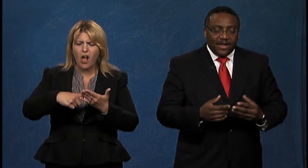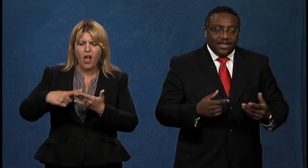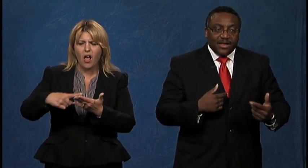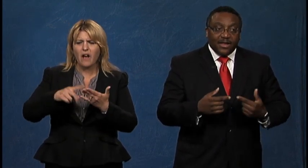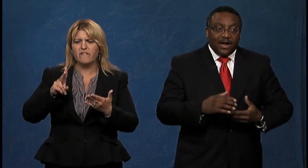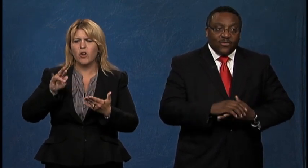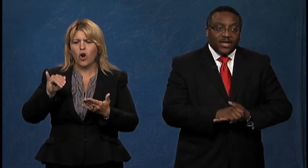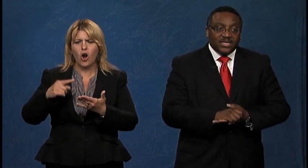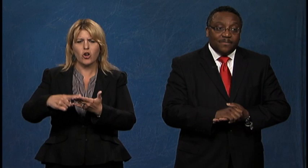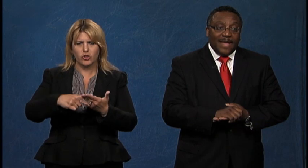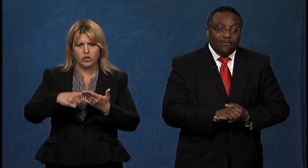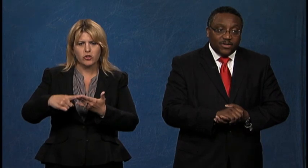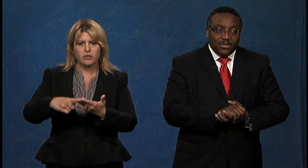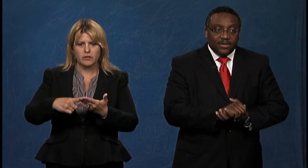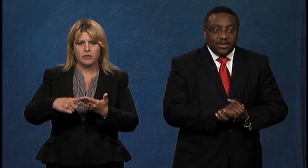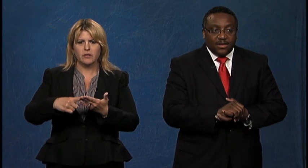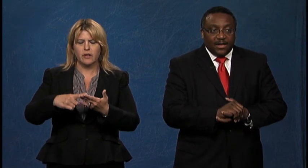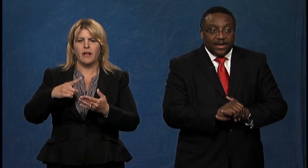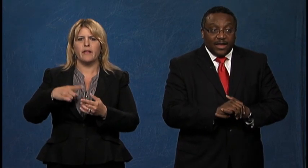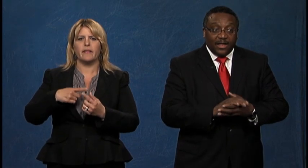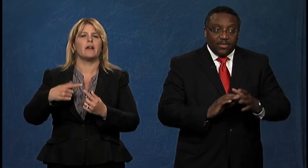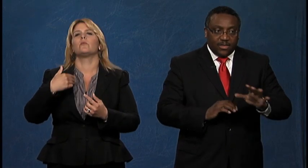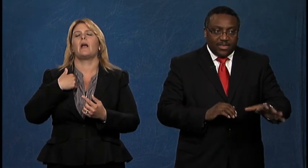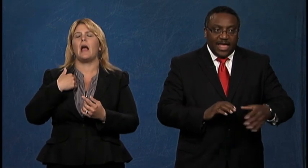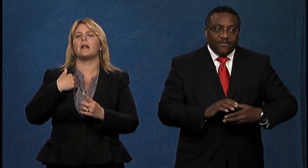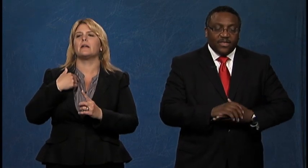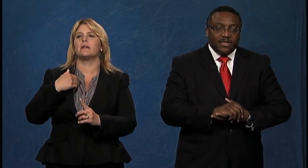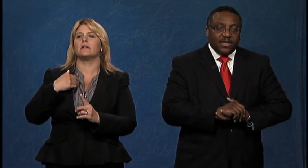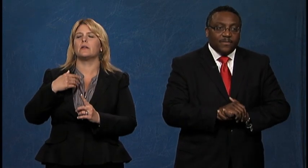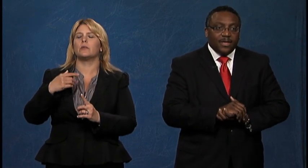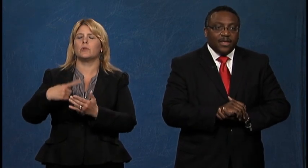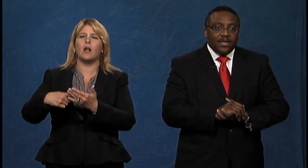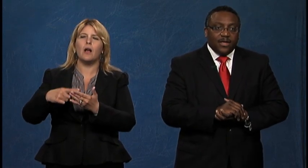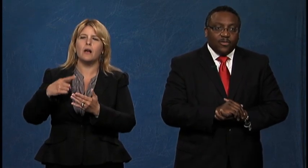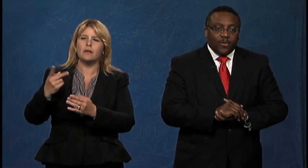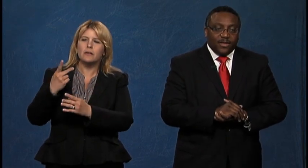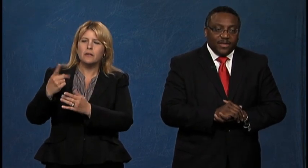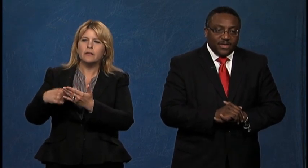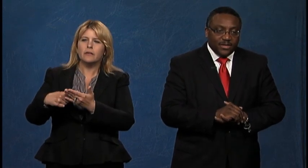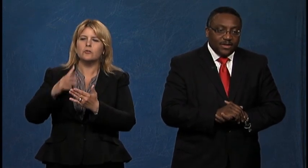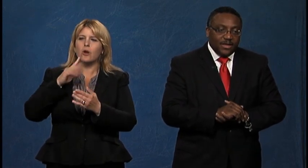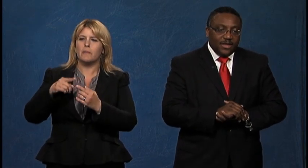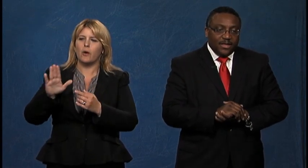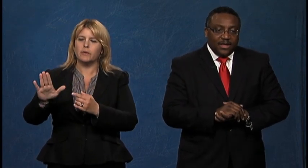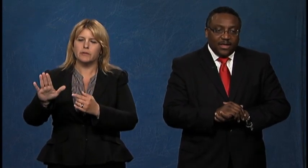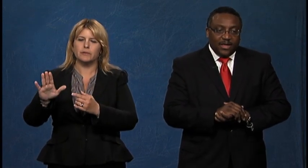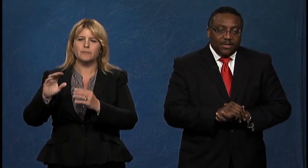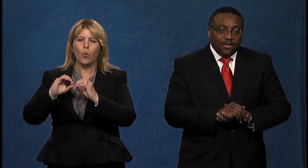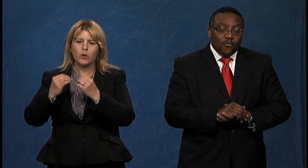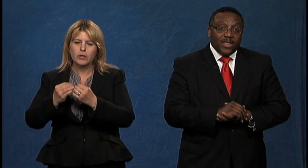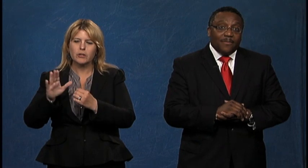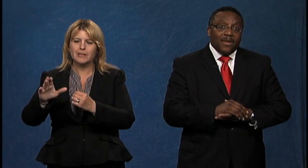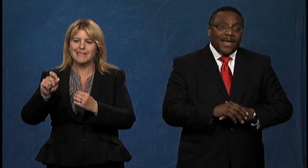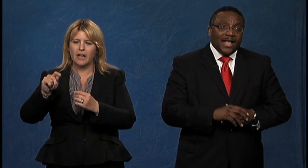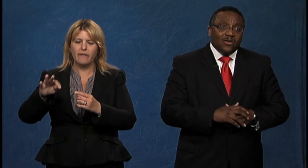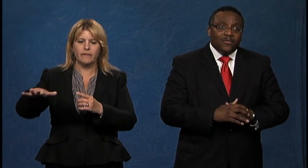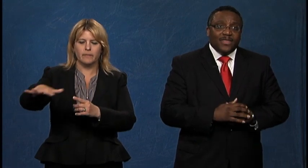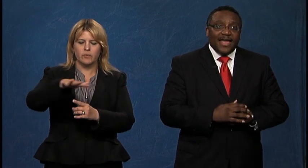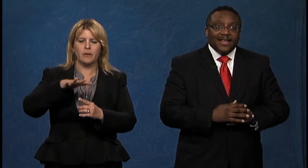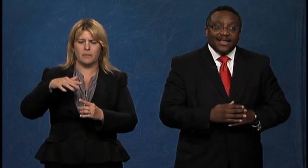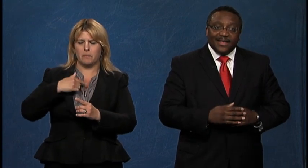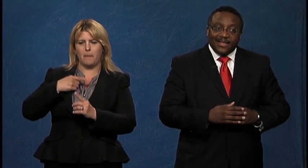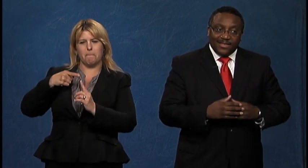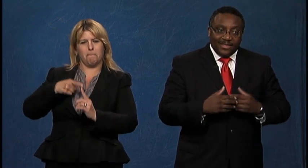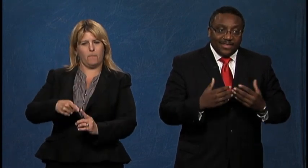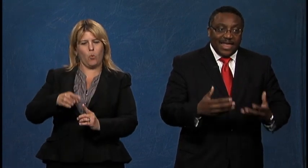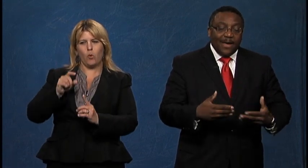We had an extended conversation about his staff, his team, his organization, and the point I made back to him was